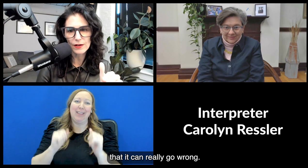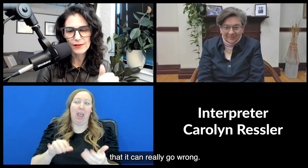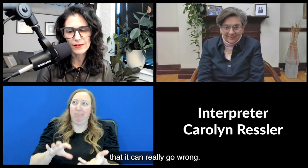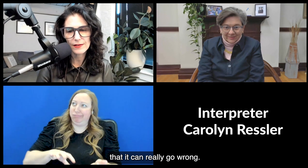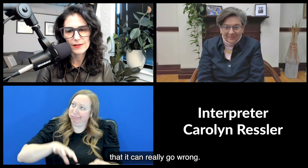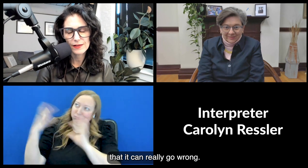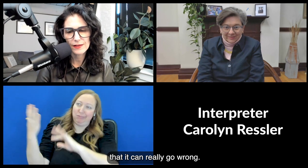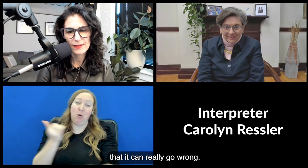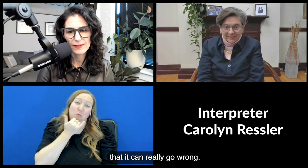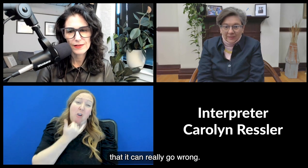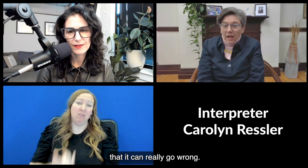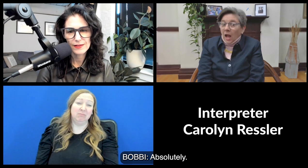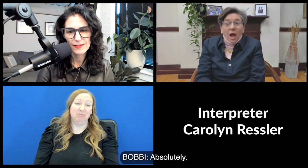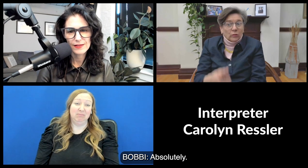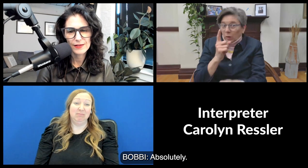wrong.